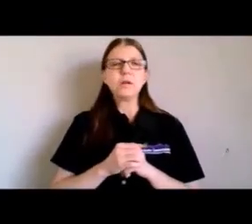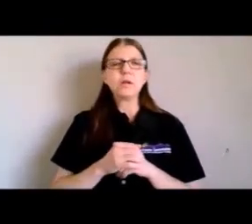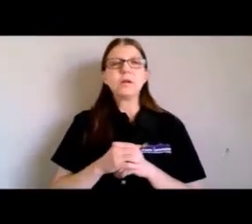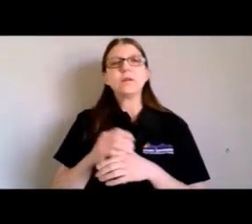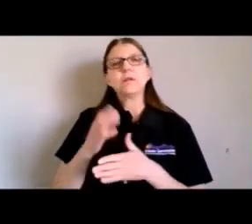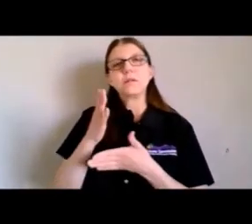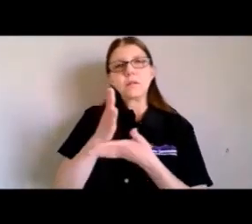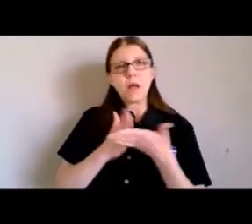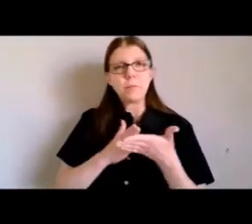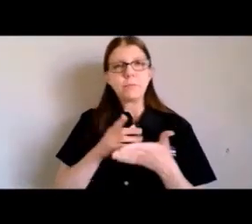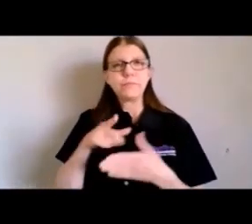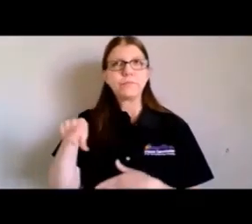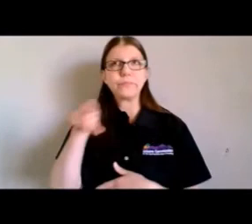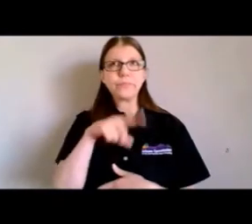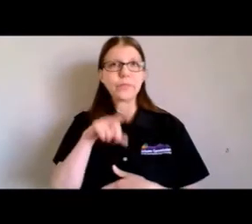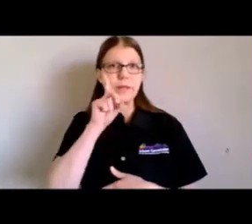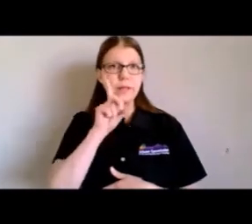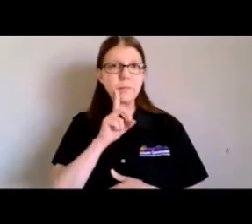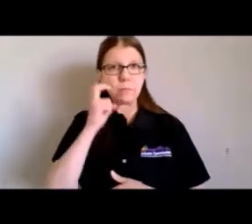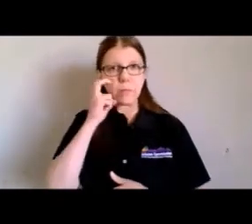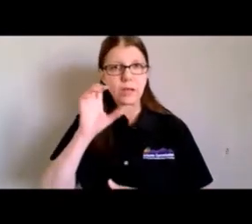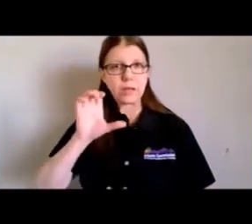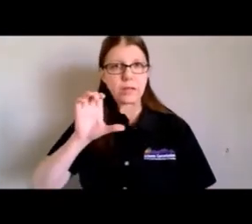see the signed communication.